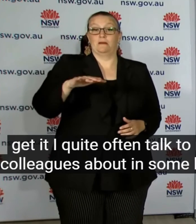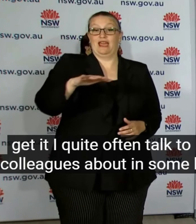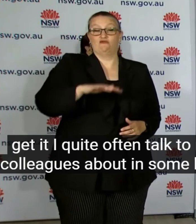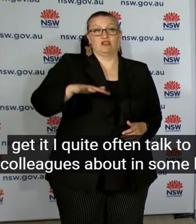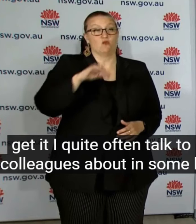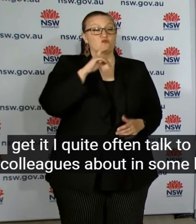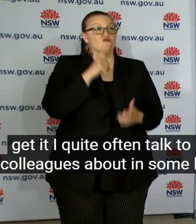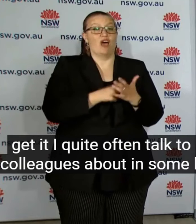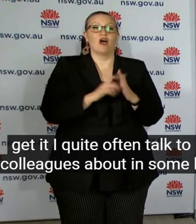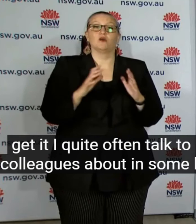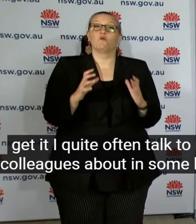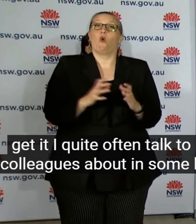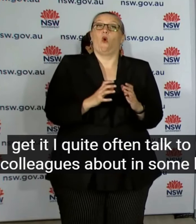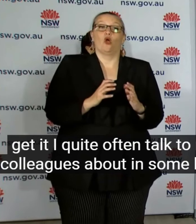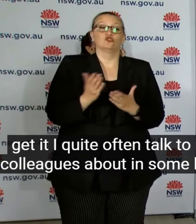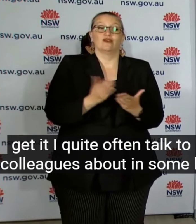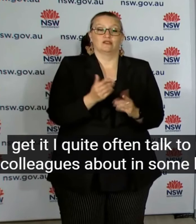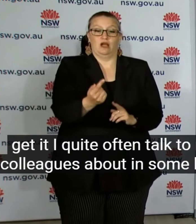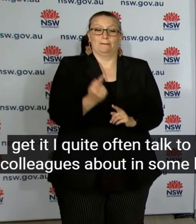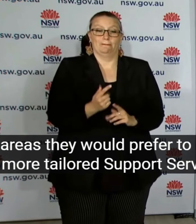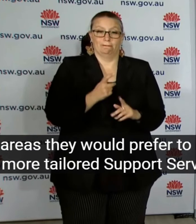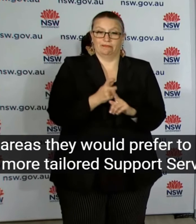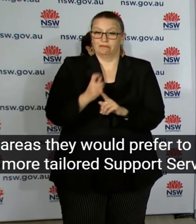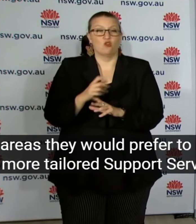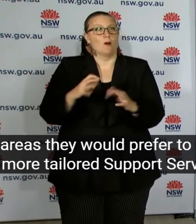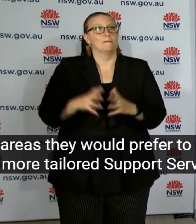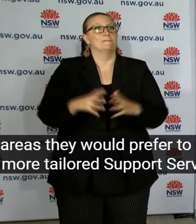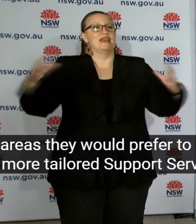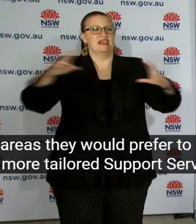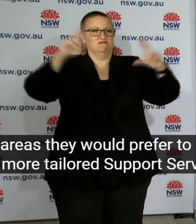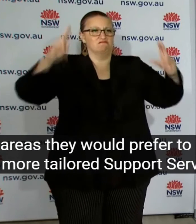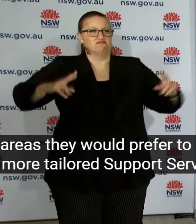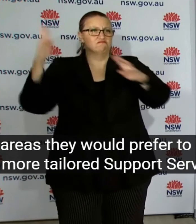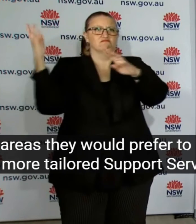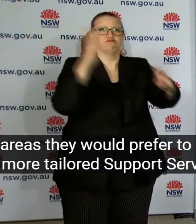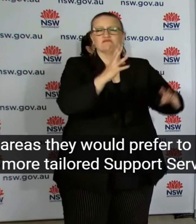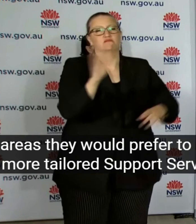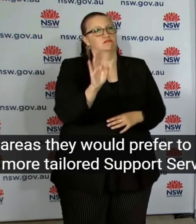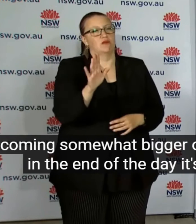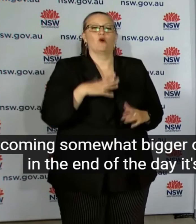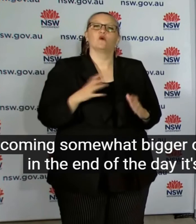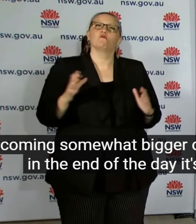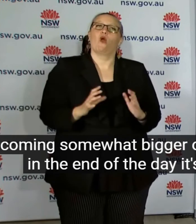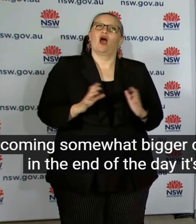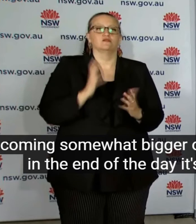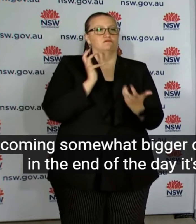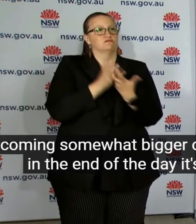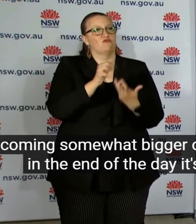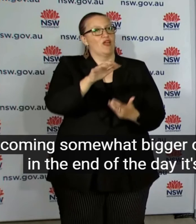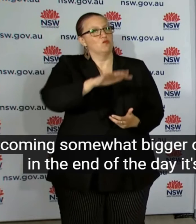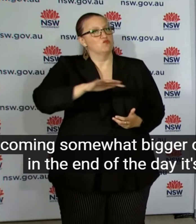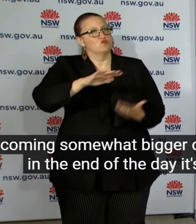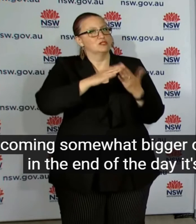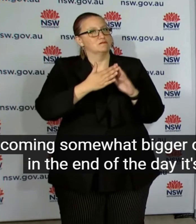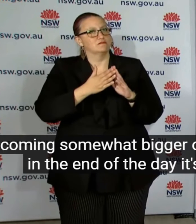smaller services coming, somewhat bigger ones. But at the end of the day, it's the health experts who run the health system who determine